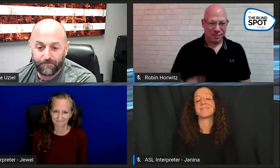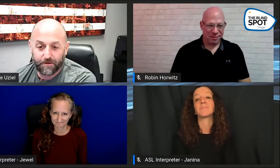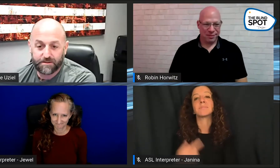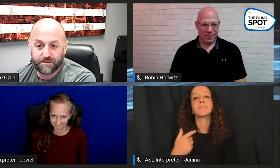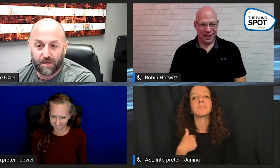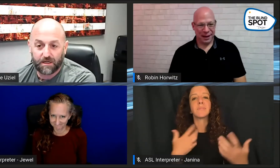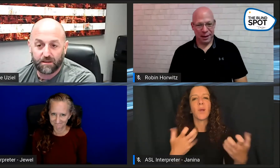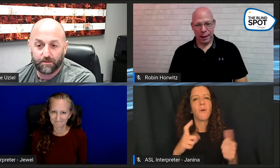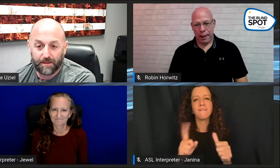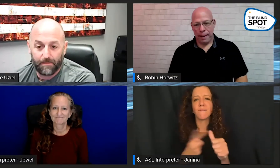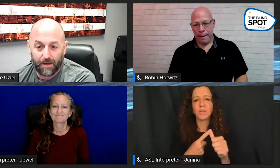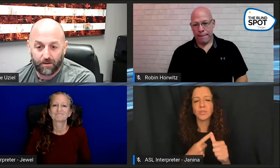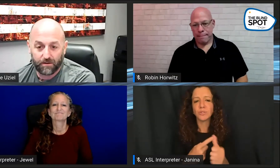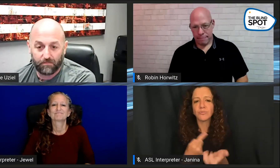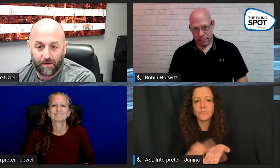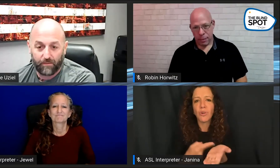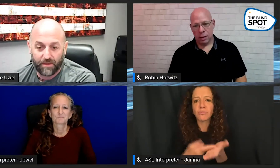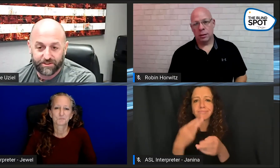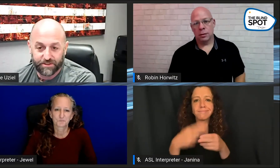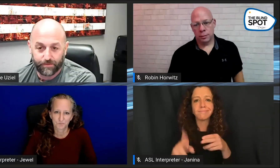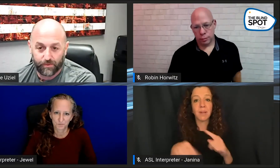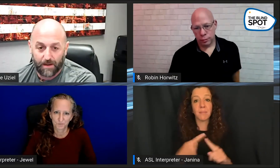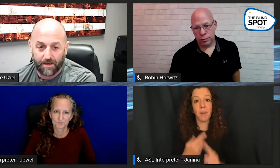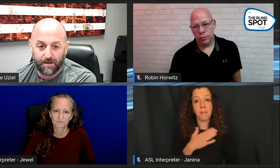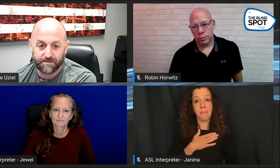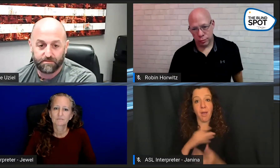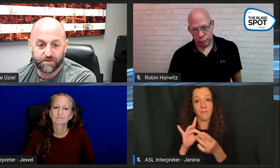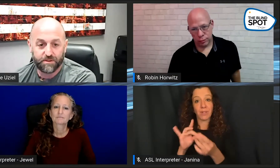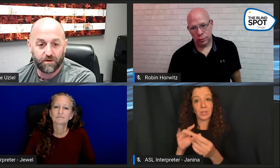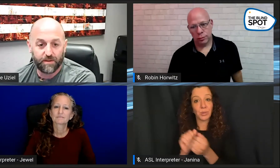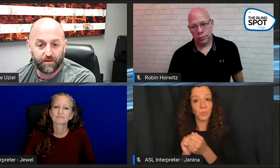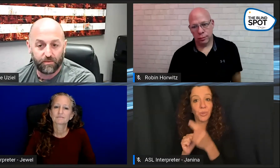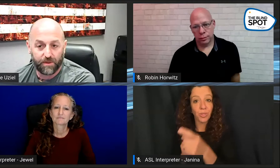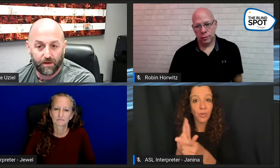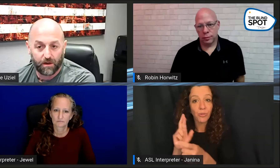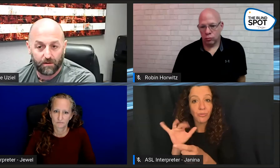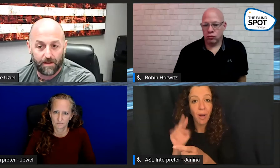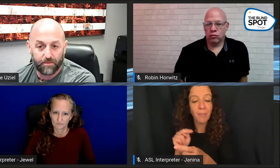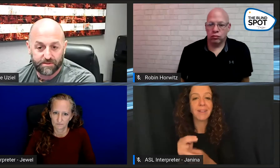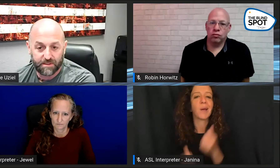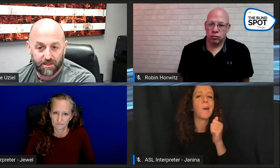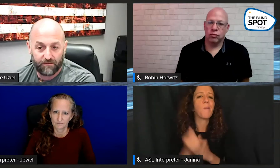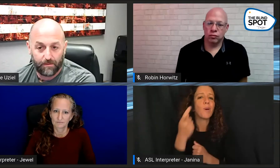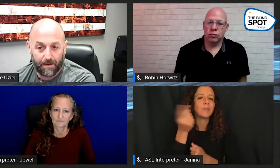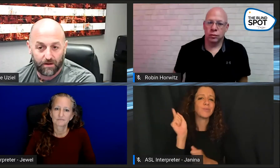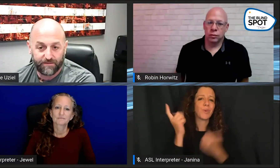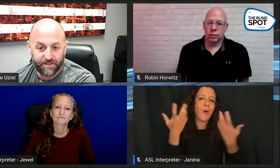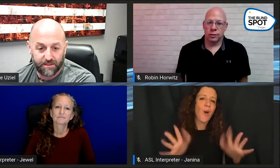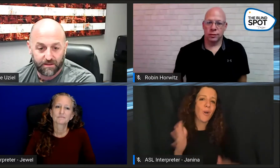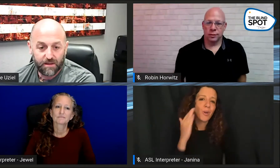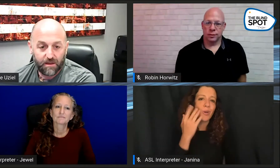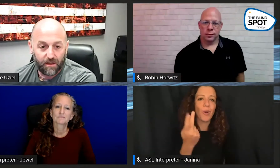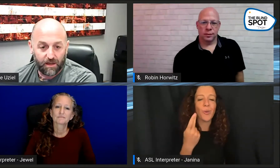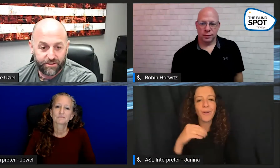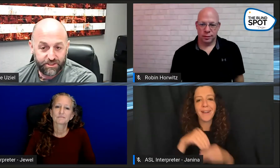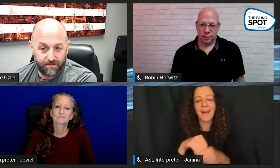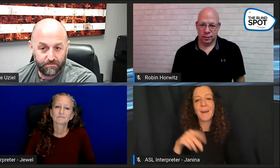to first talk a little bit about my relationship with Robin. As most know, that we are members of a powerlifting